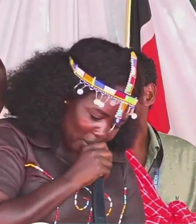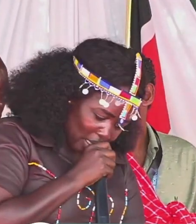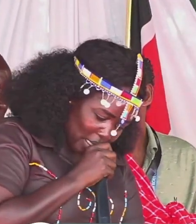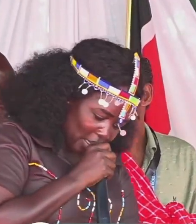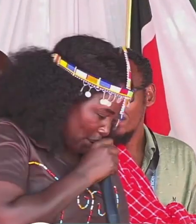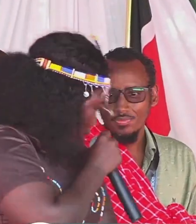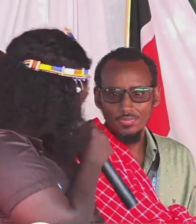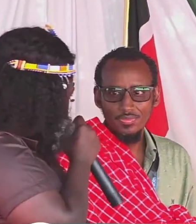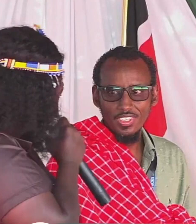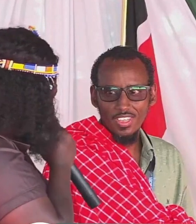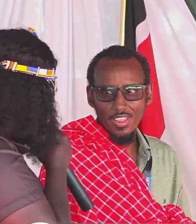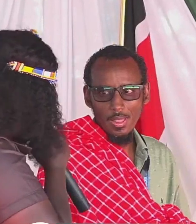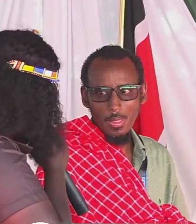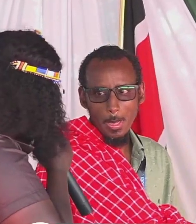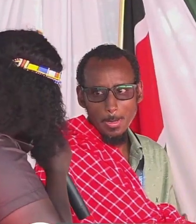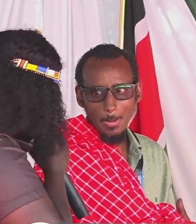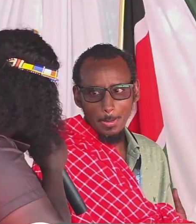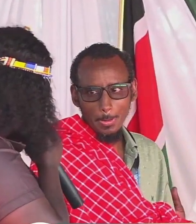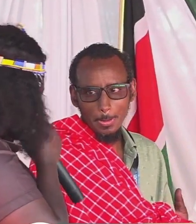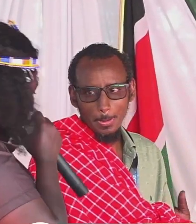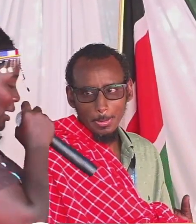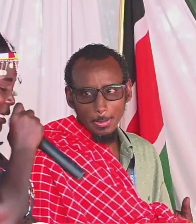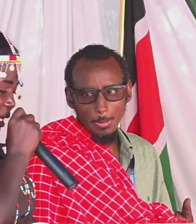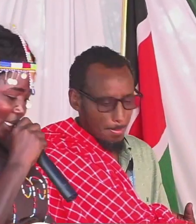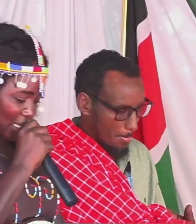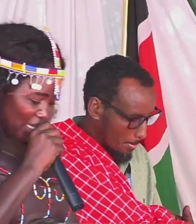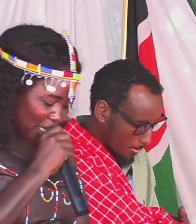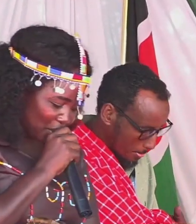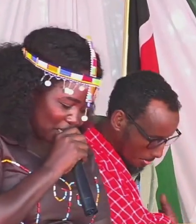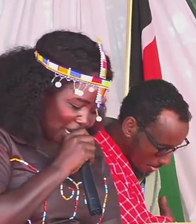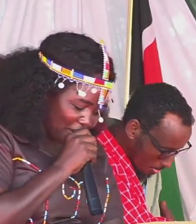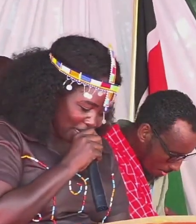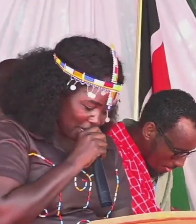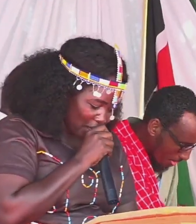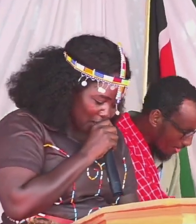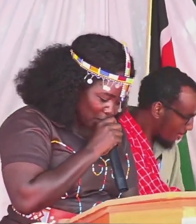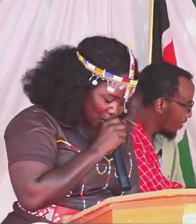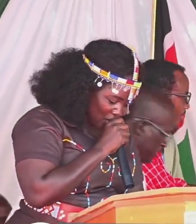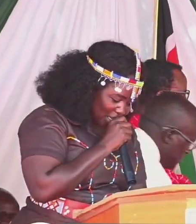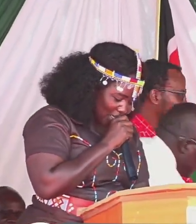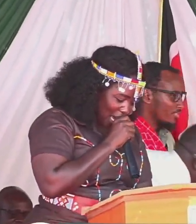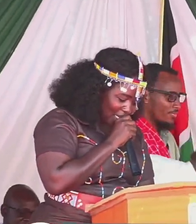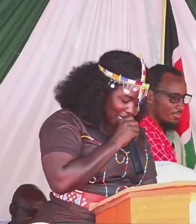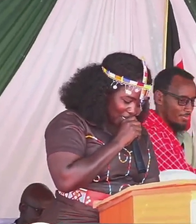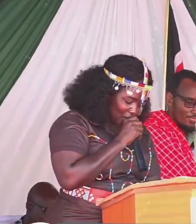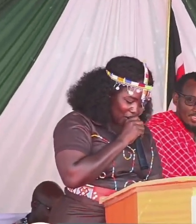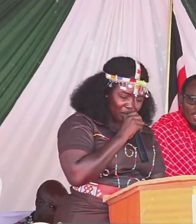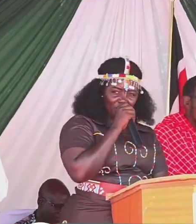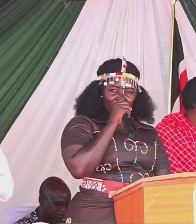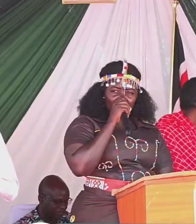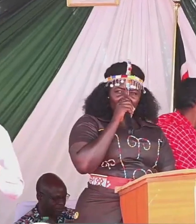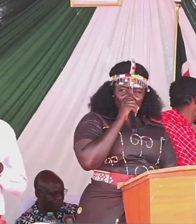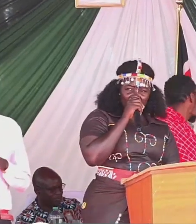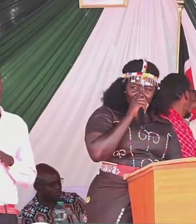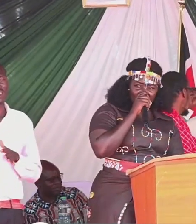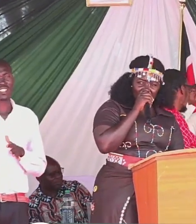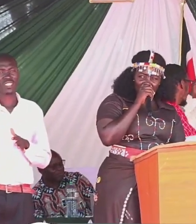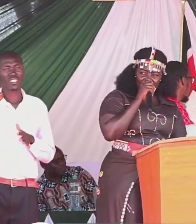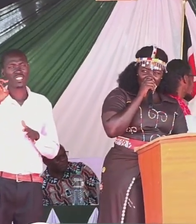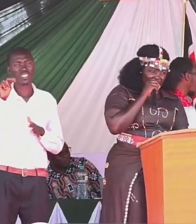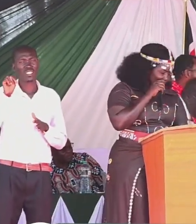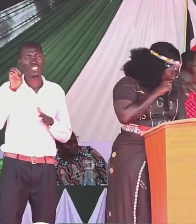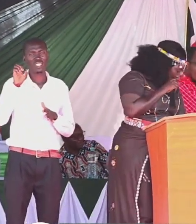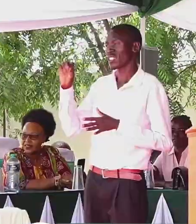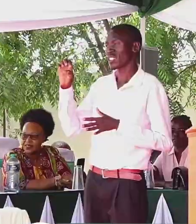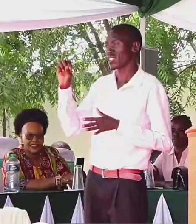Haya, I would wish now Excellency the Deputy Governor to address Agnes Ngonyo from